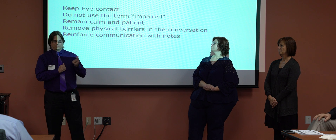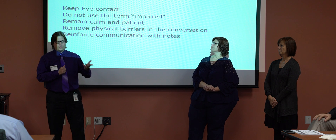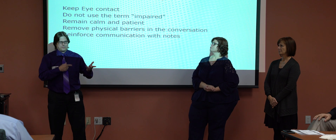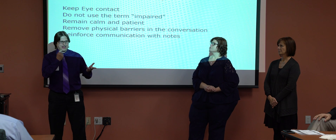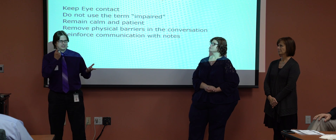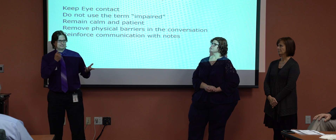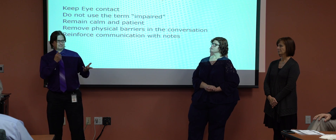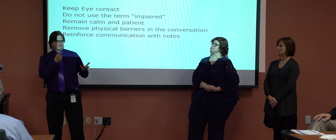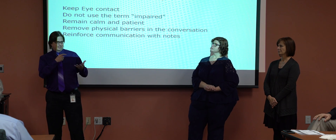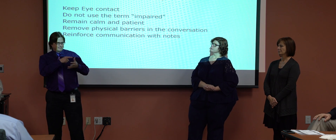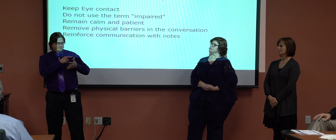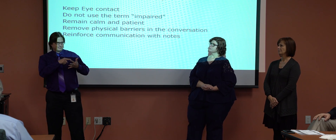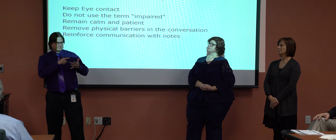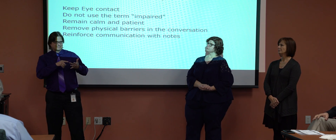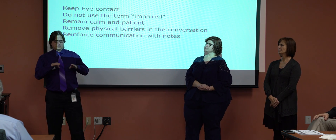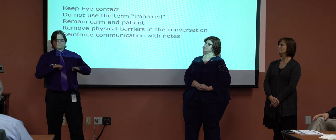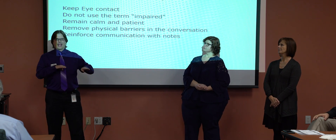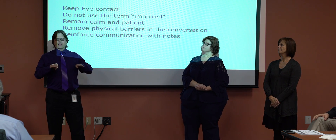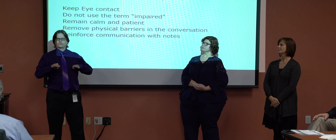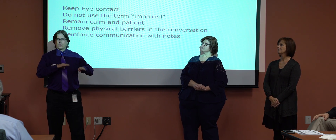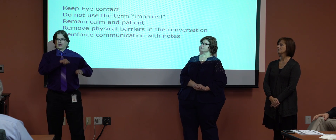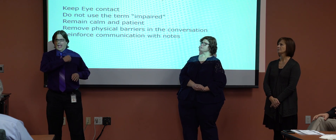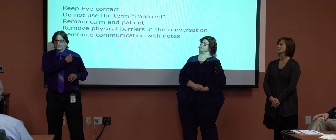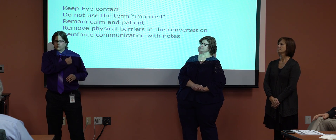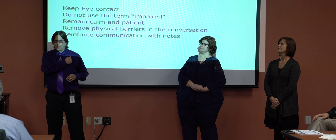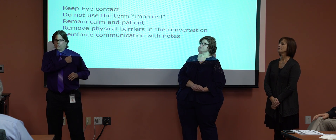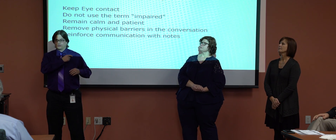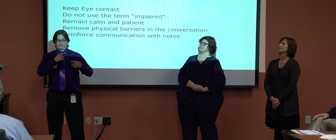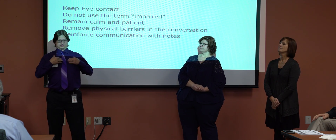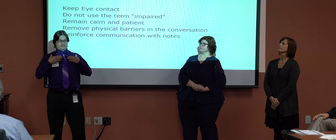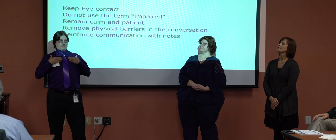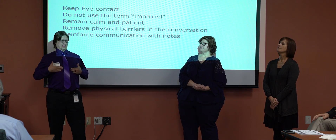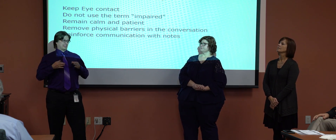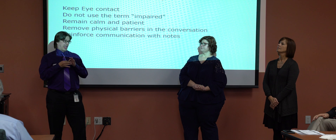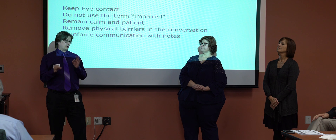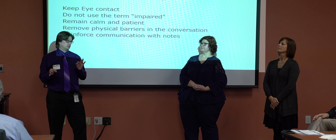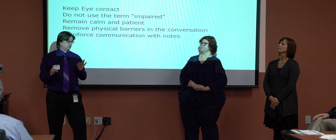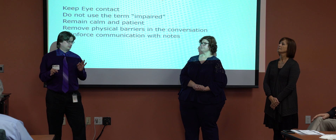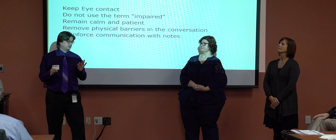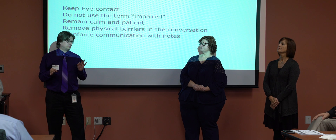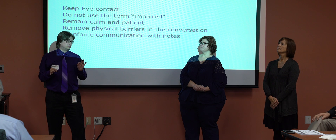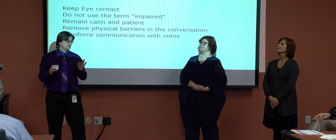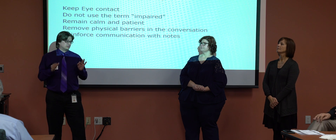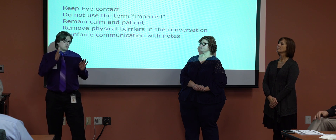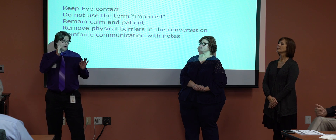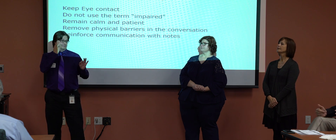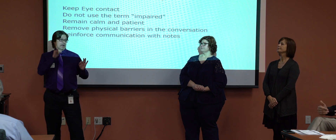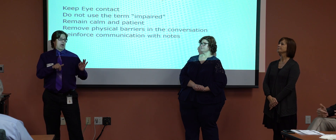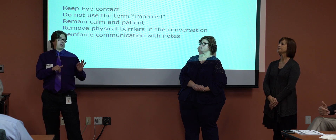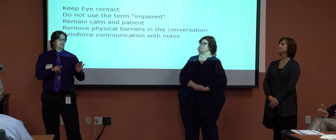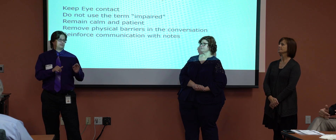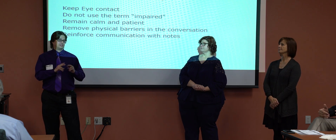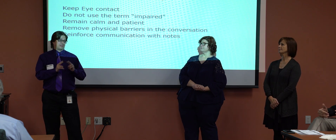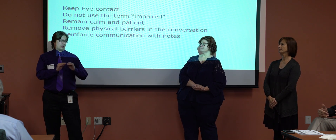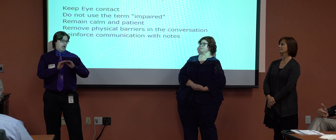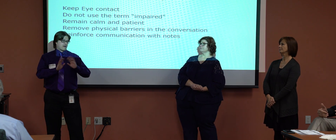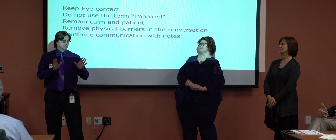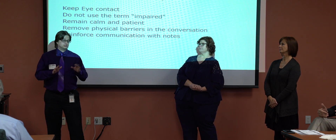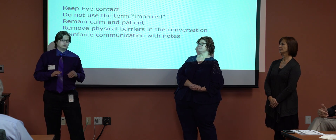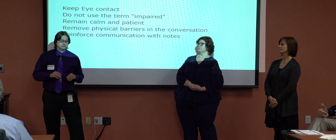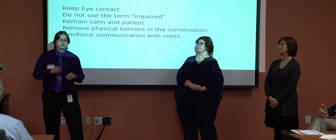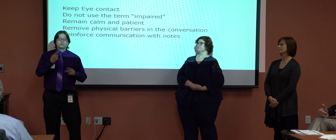that, it may be interpreted as me as a VR person not being willing to work with